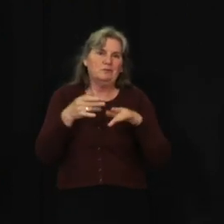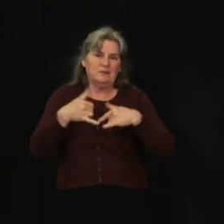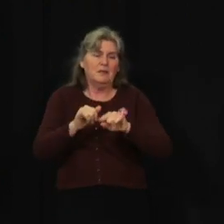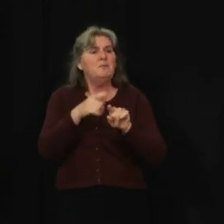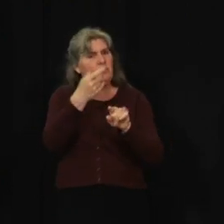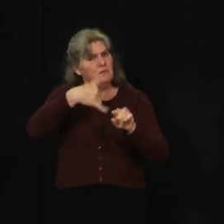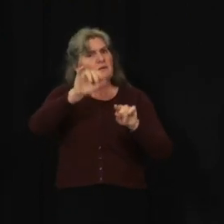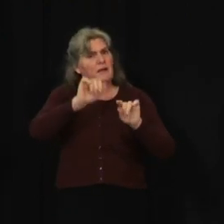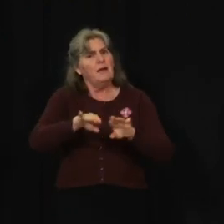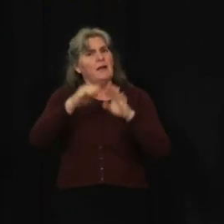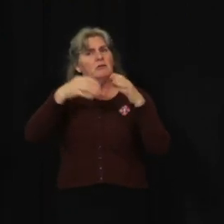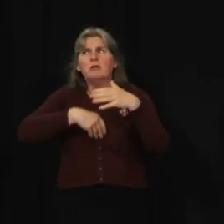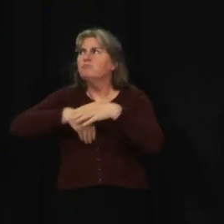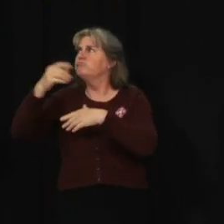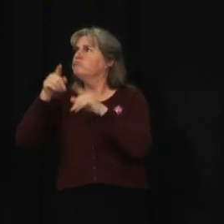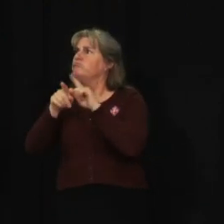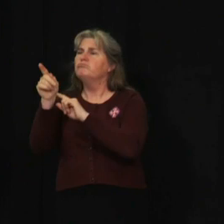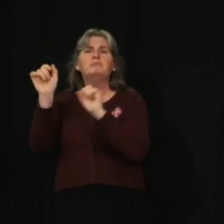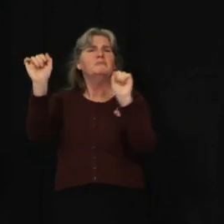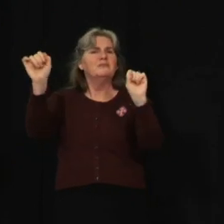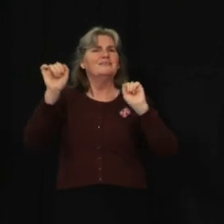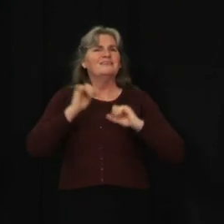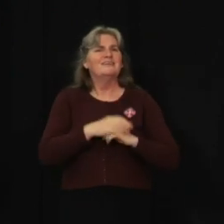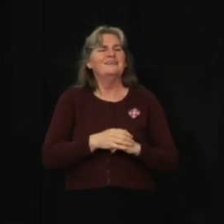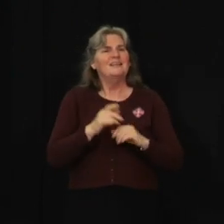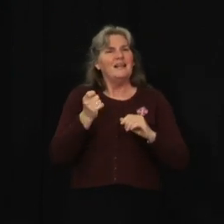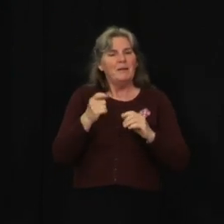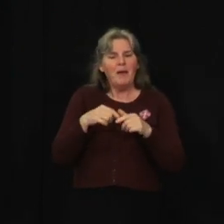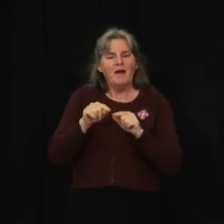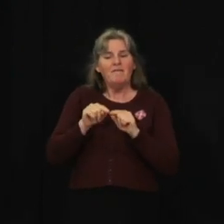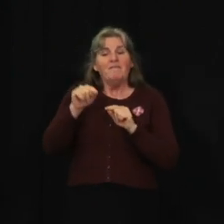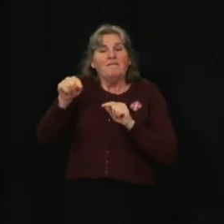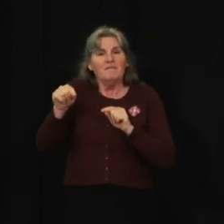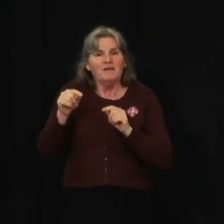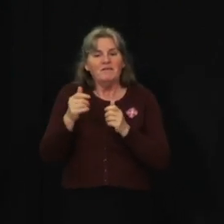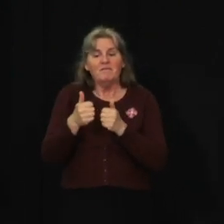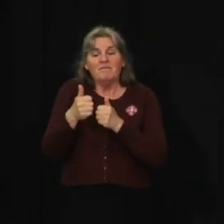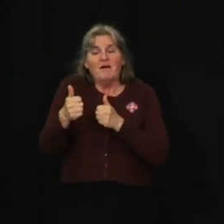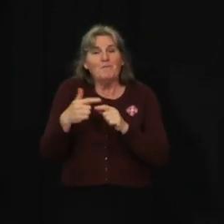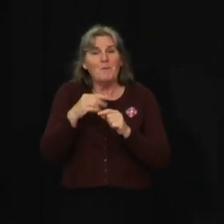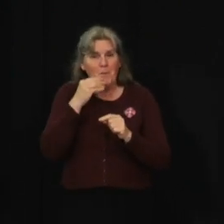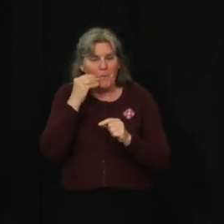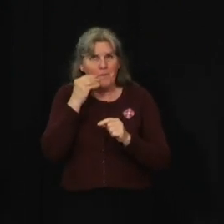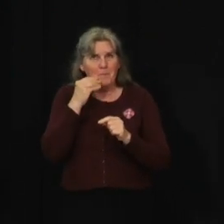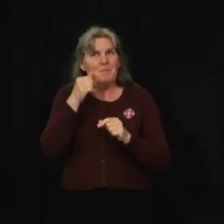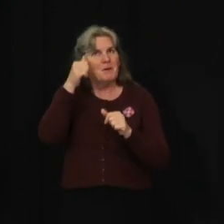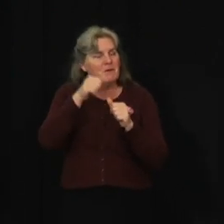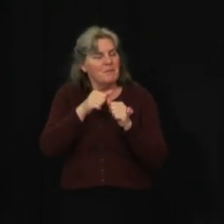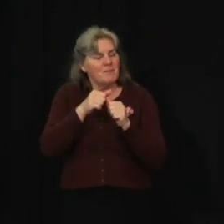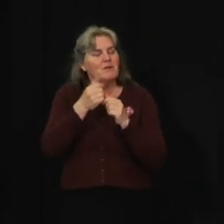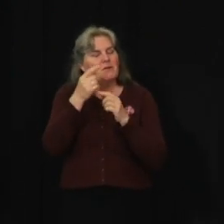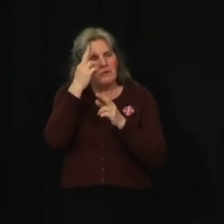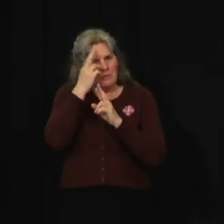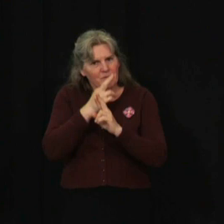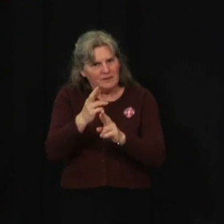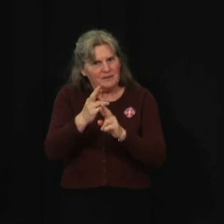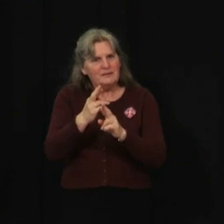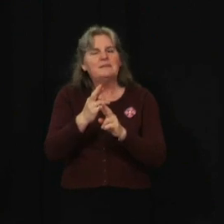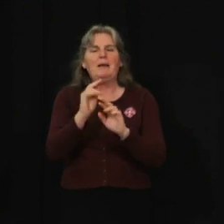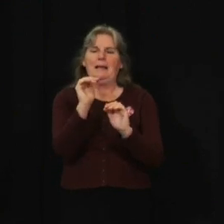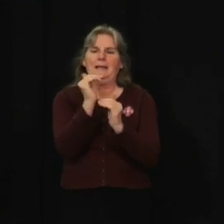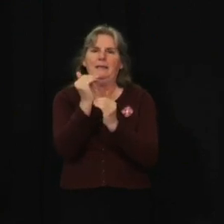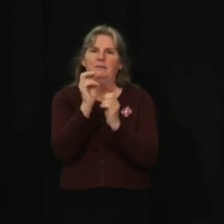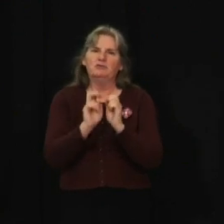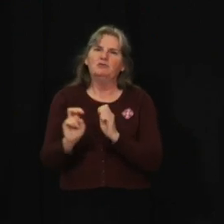the great outdoors. You can start to get out a little further from home, remembering that respectful, safe, and